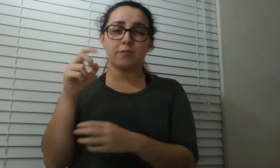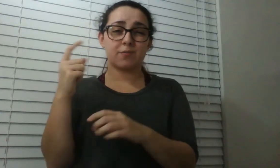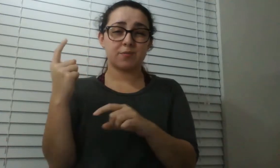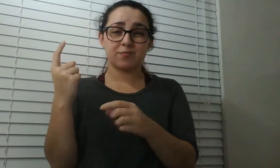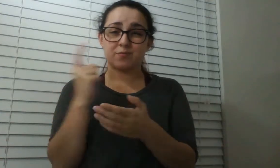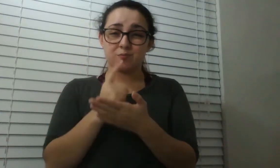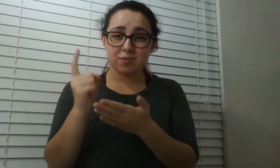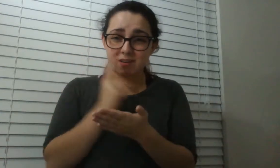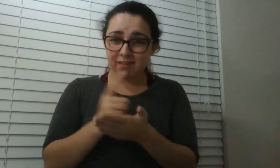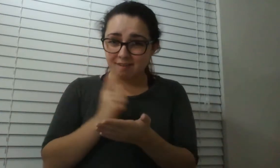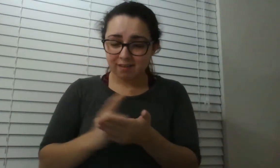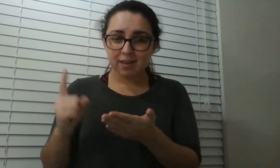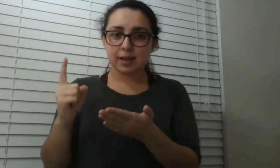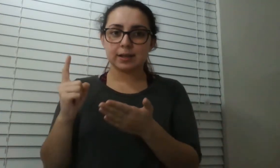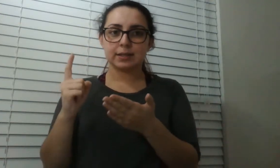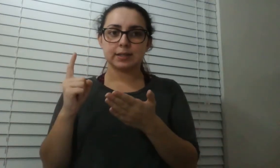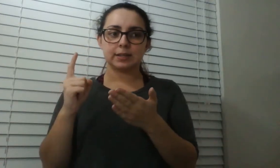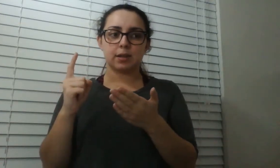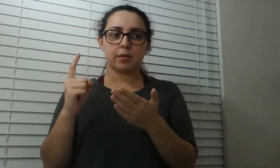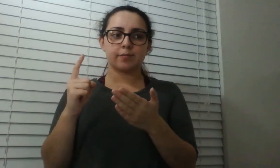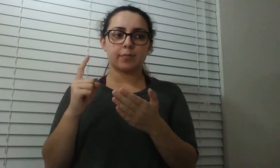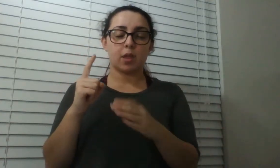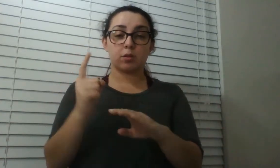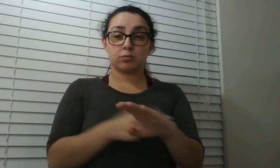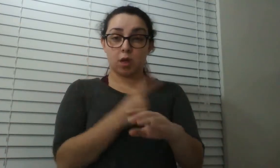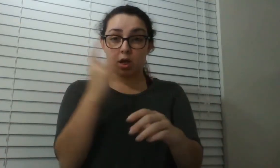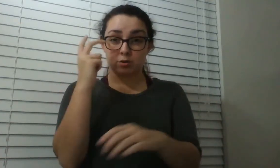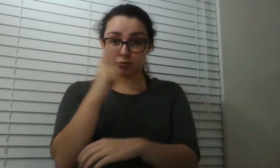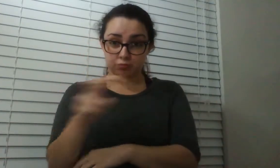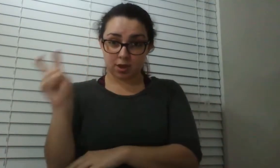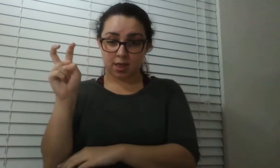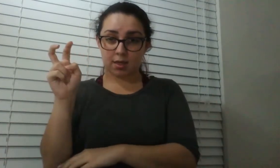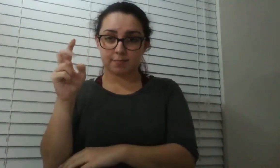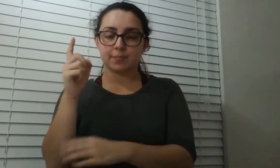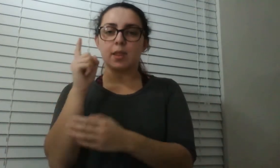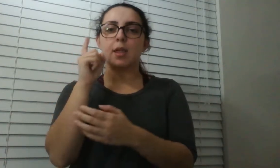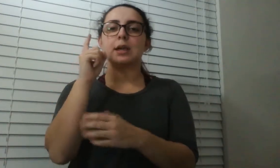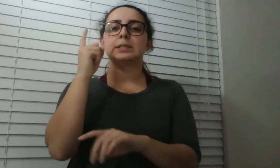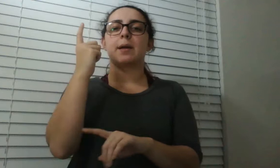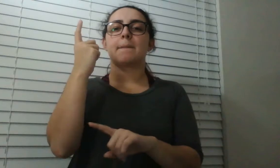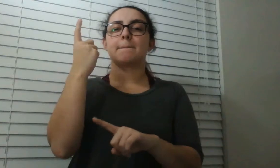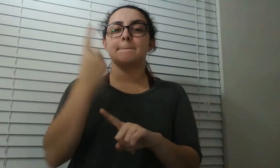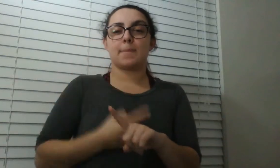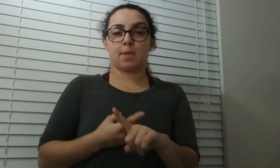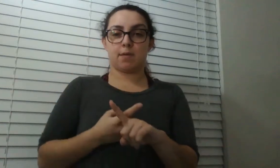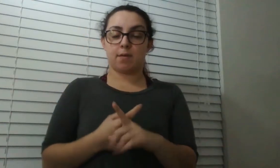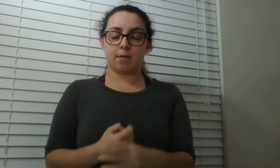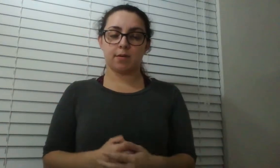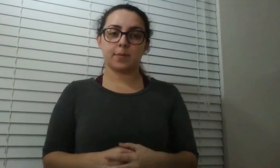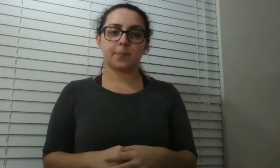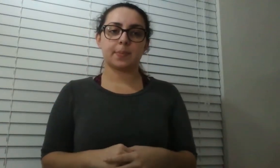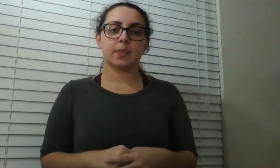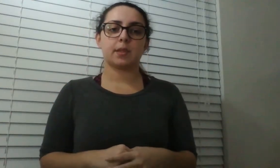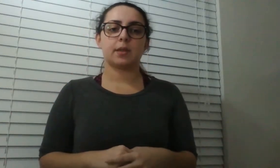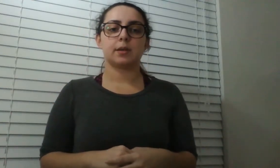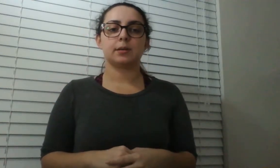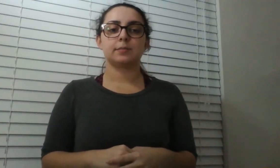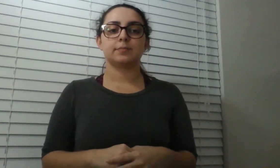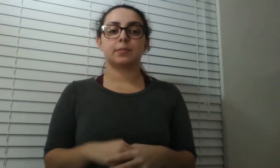just wandering, looking for routes. And it was on one of these trips that they made a discovery that I think it's fair to say still haunts them today, and